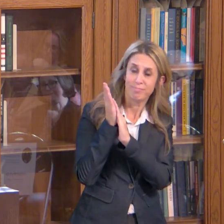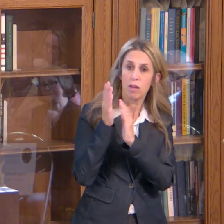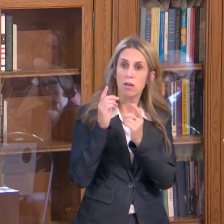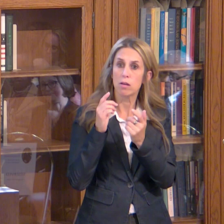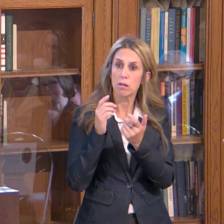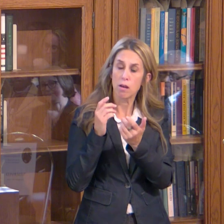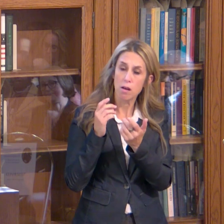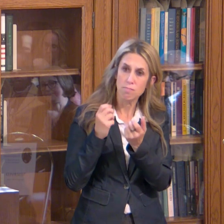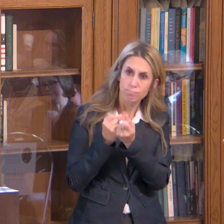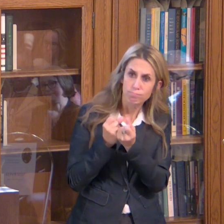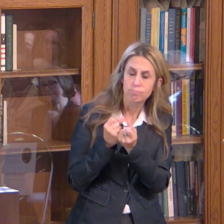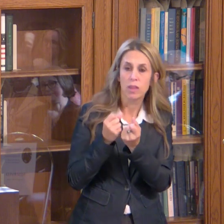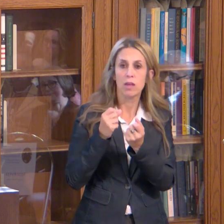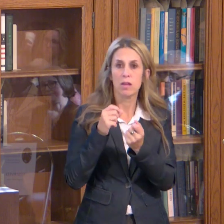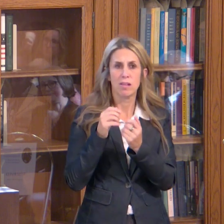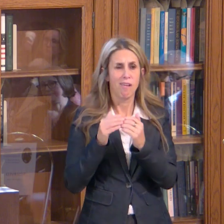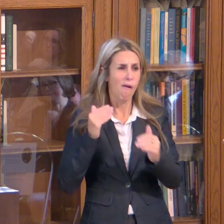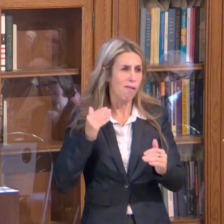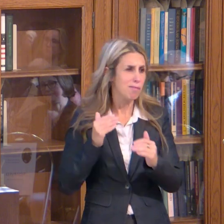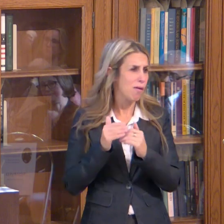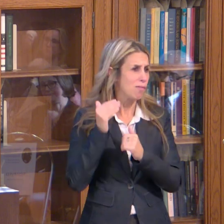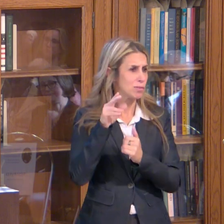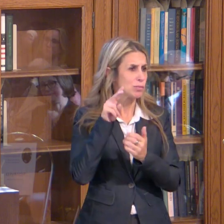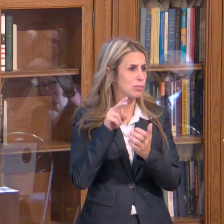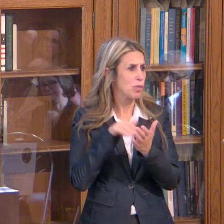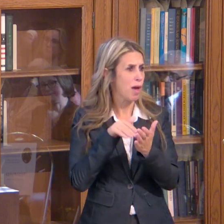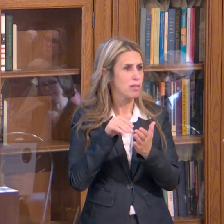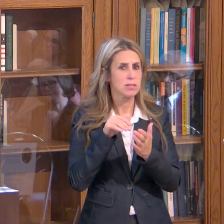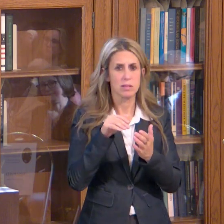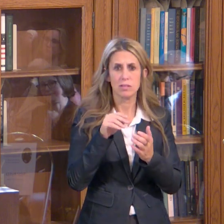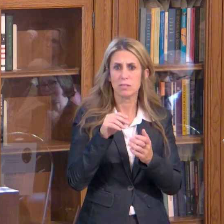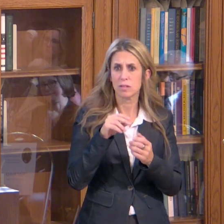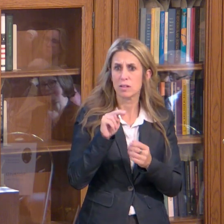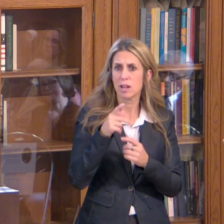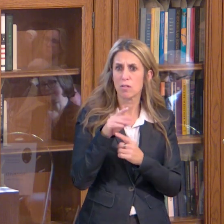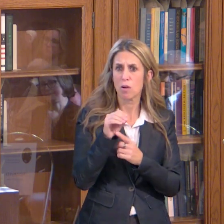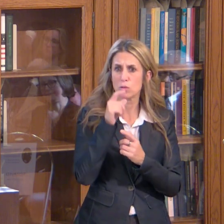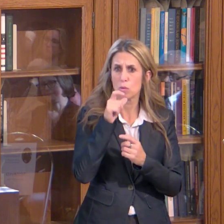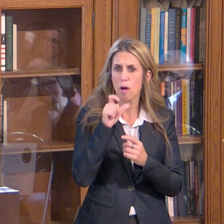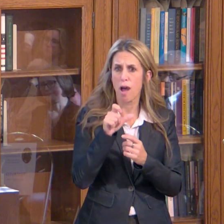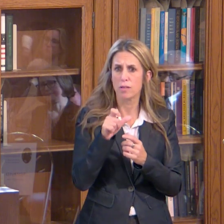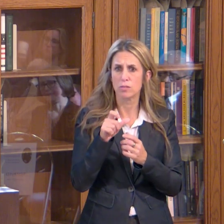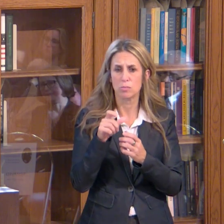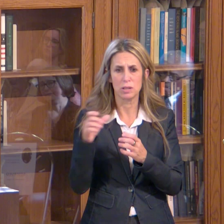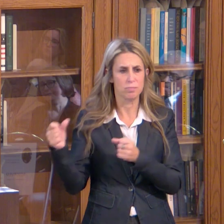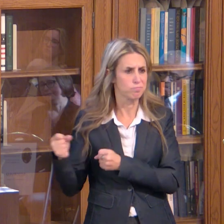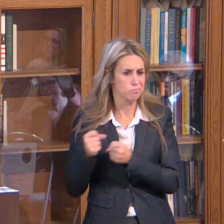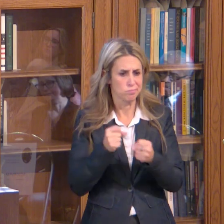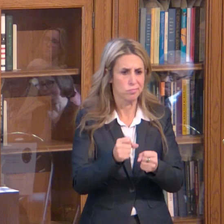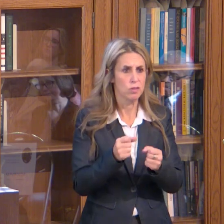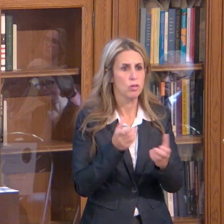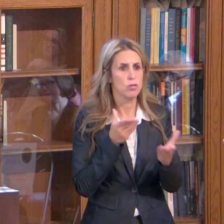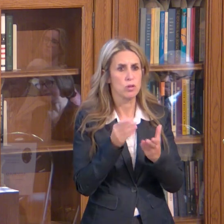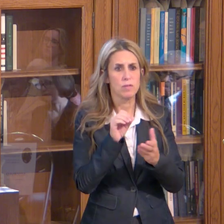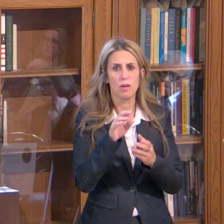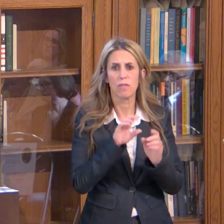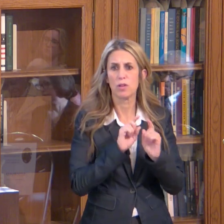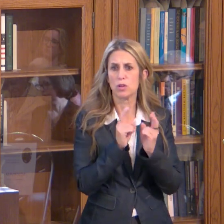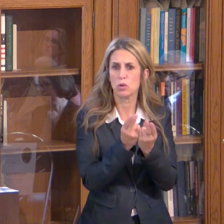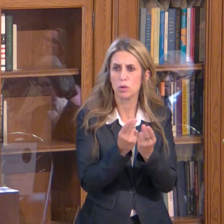than 178,000 Negroes who had to be mustered into the service of the Union before it could be